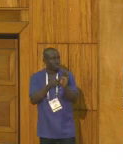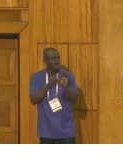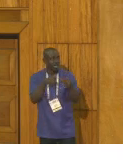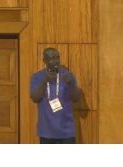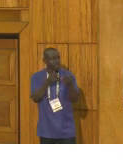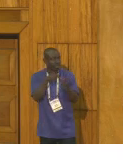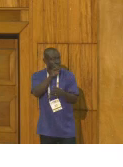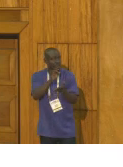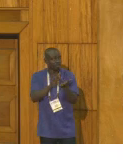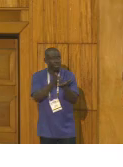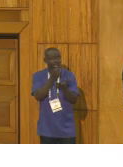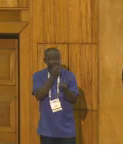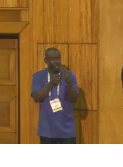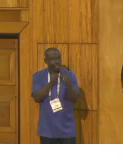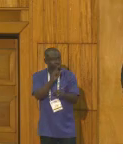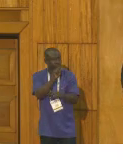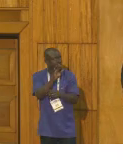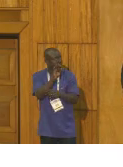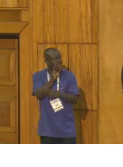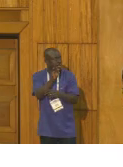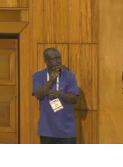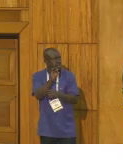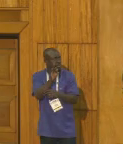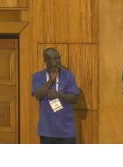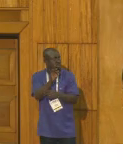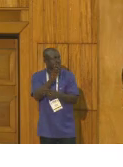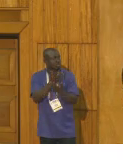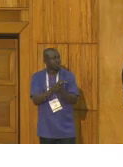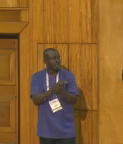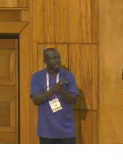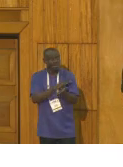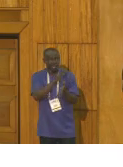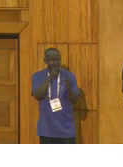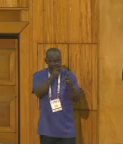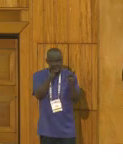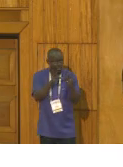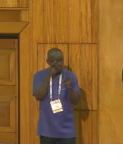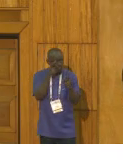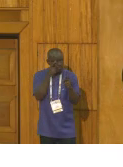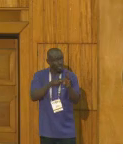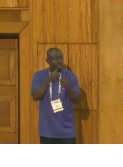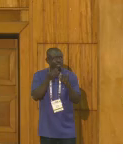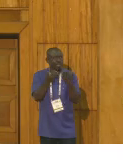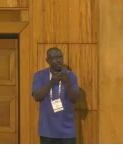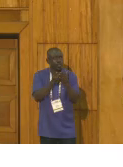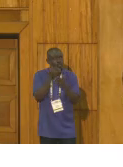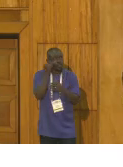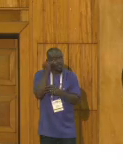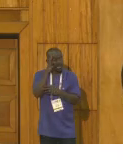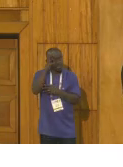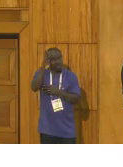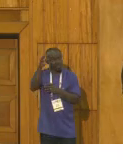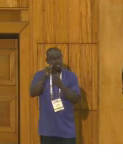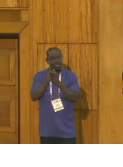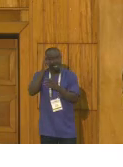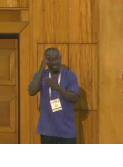in 2018, and our center has been the hub of piloting or just starting the new innovations that are brought forward by